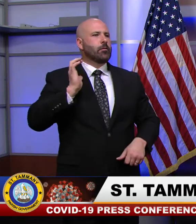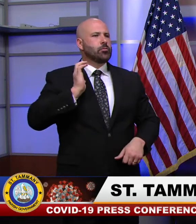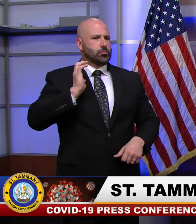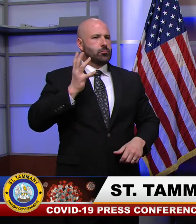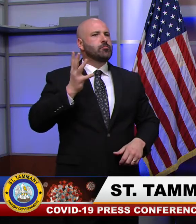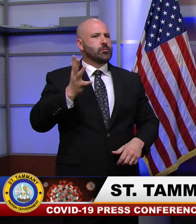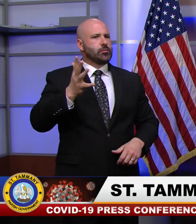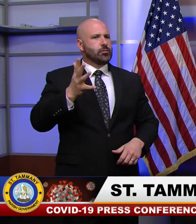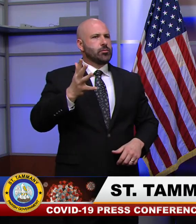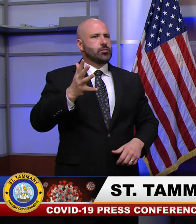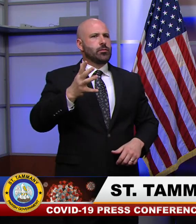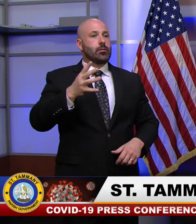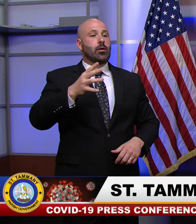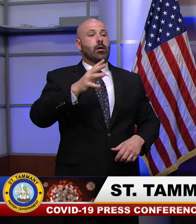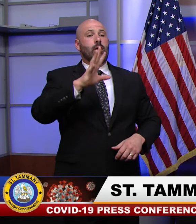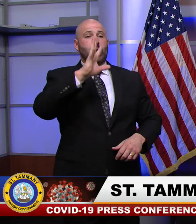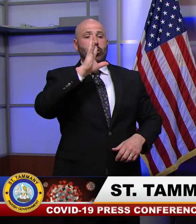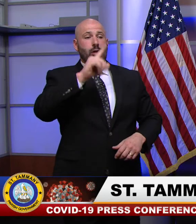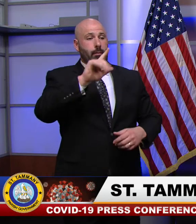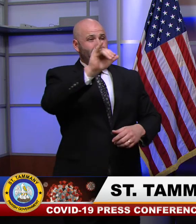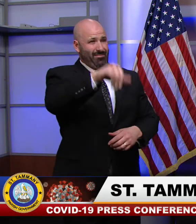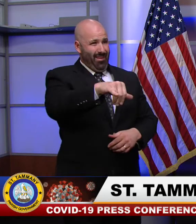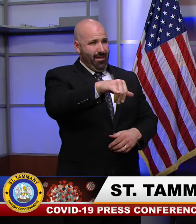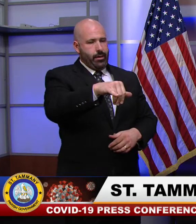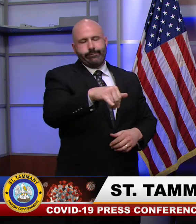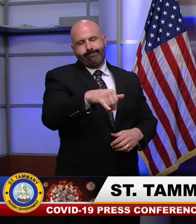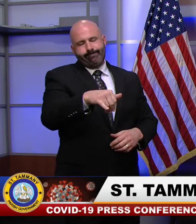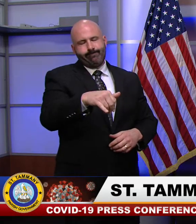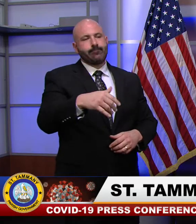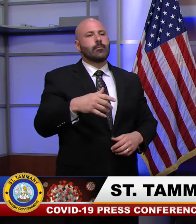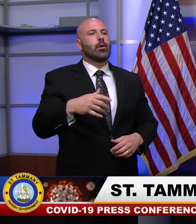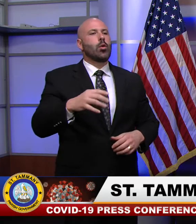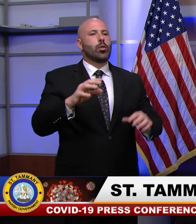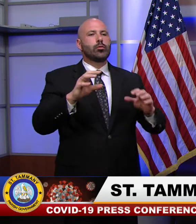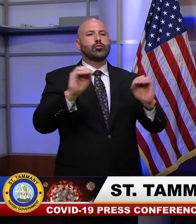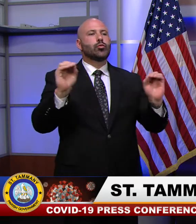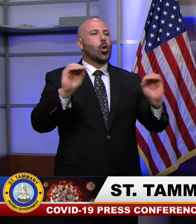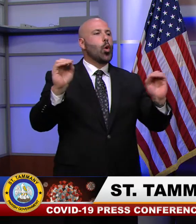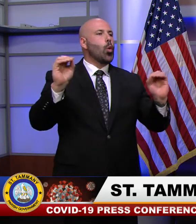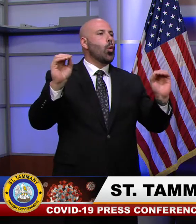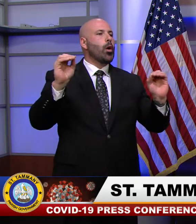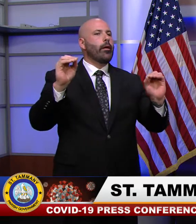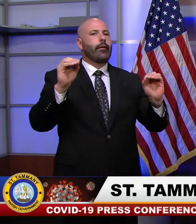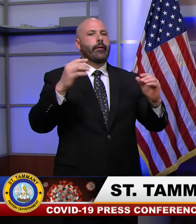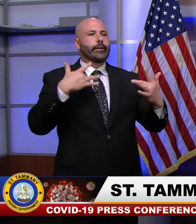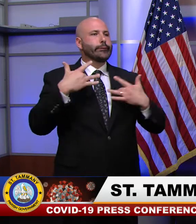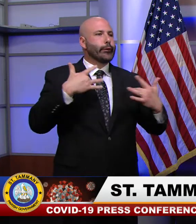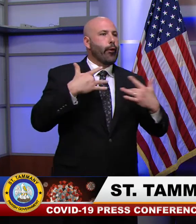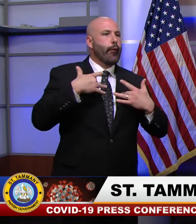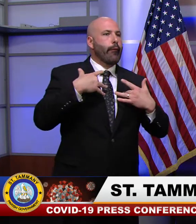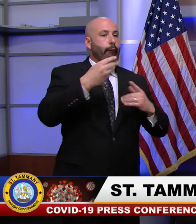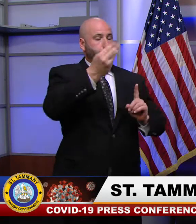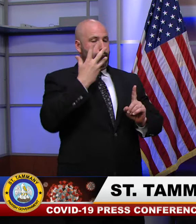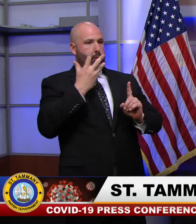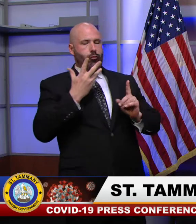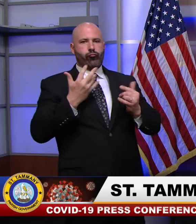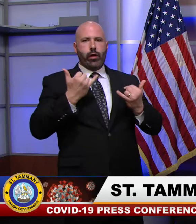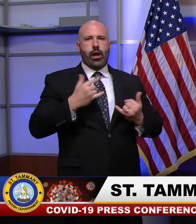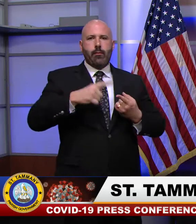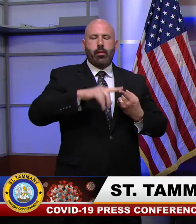spoken to that effect. There's been no alert or red flag given to me at this time.